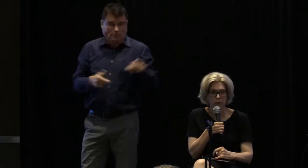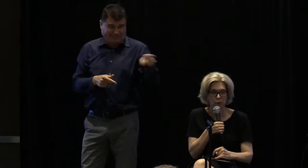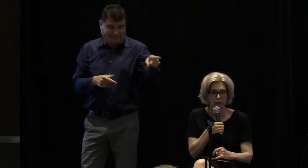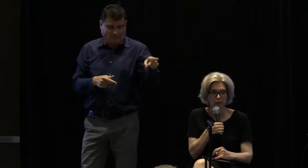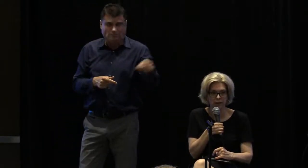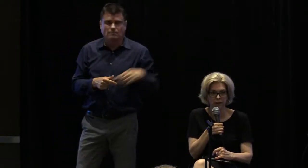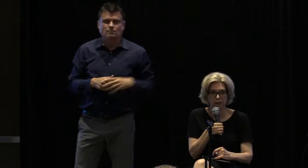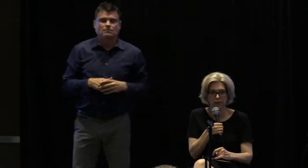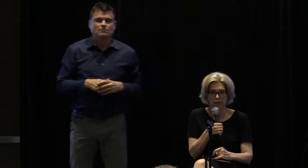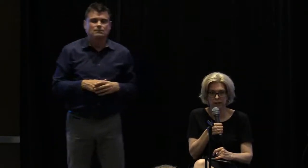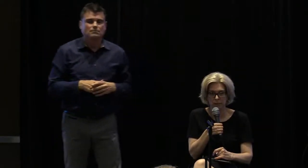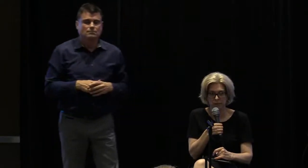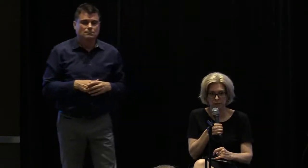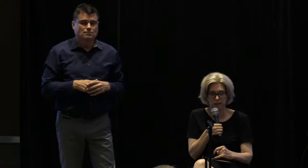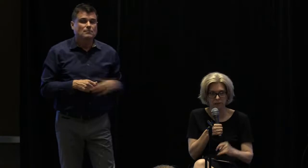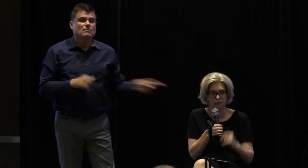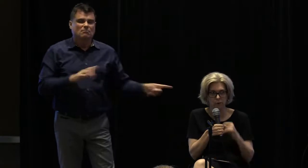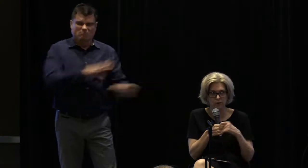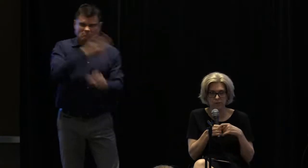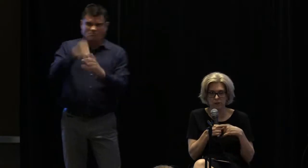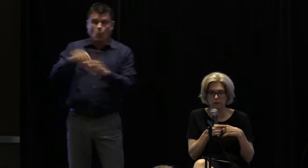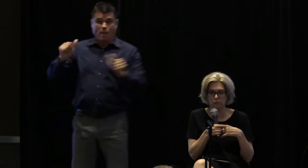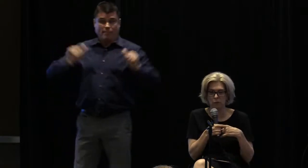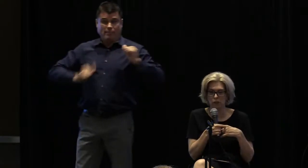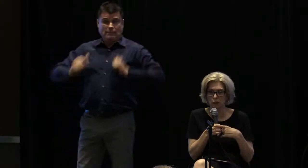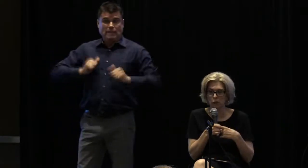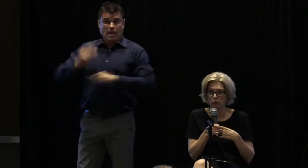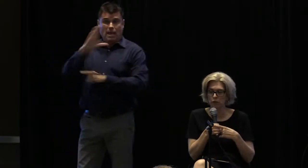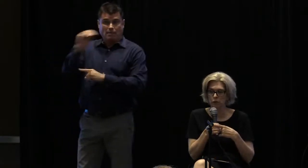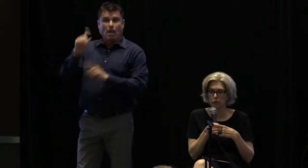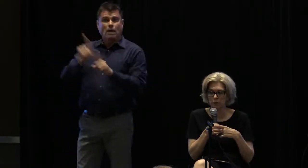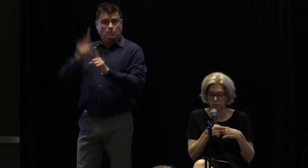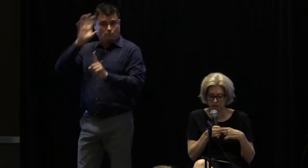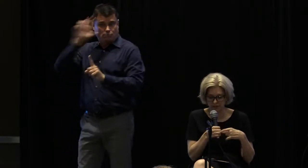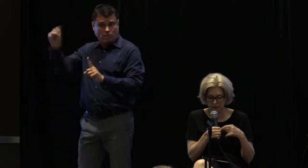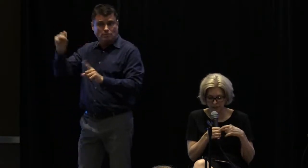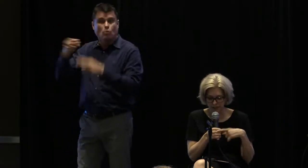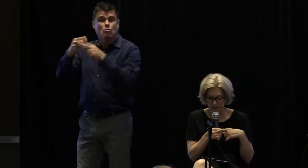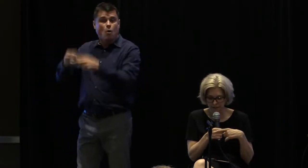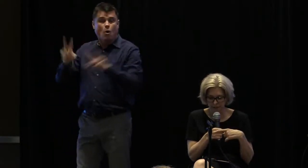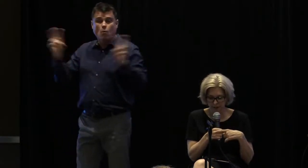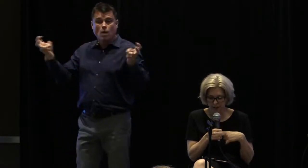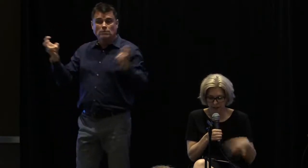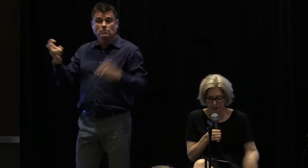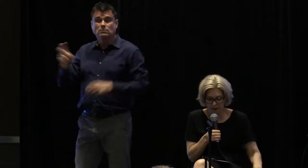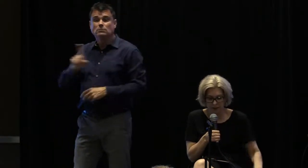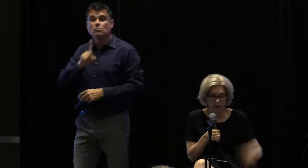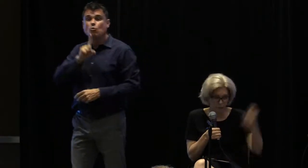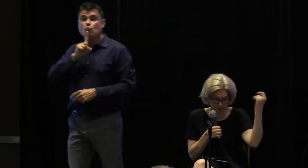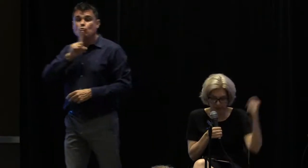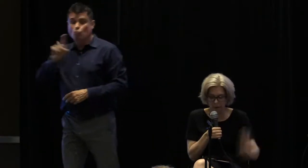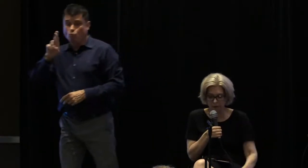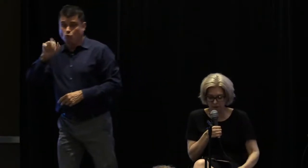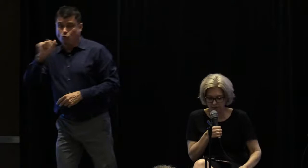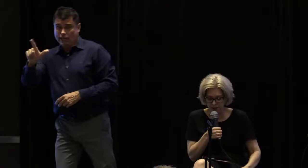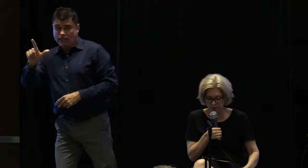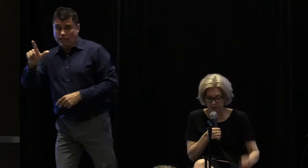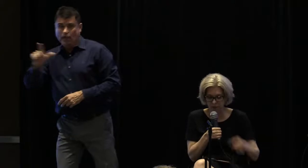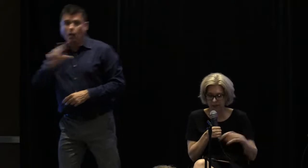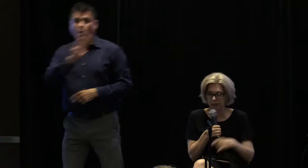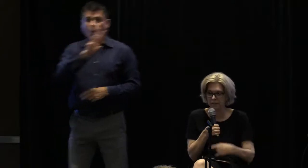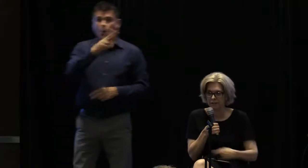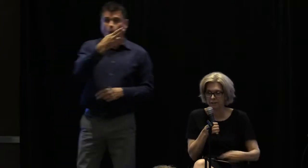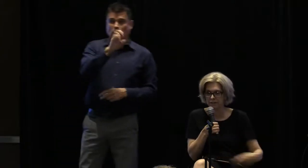called Real Wheels that focuses on real roles for people with disabilities. I was a cabinet